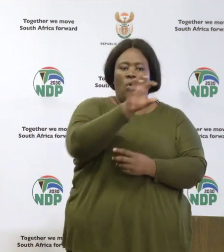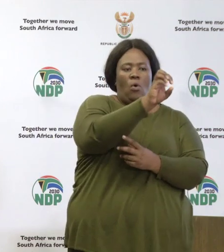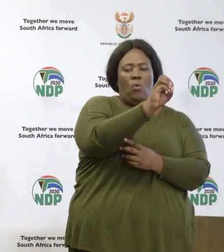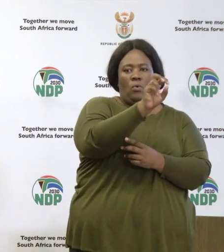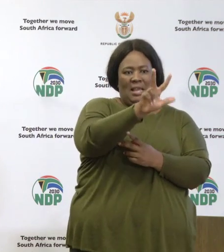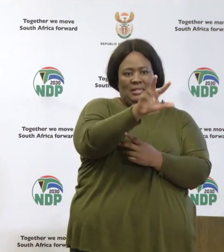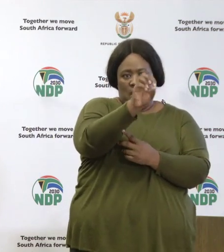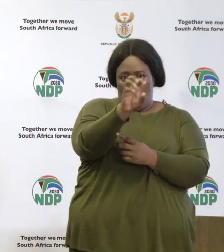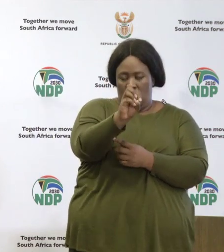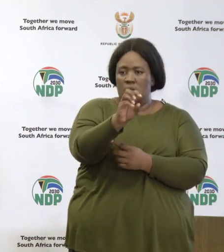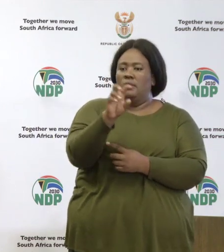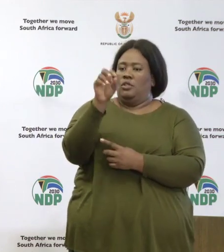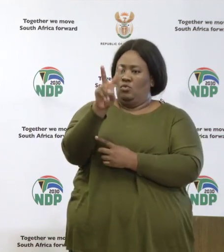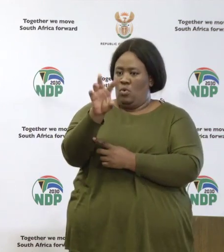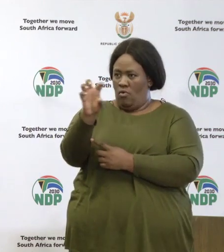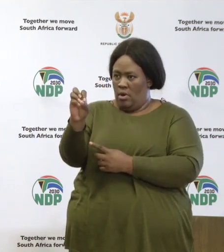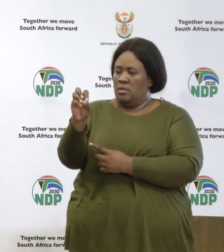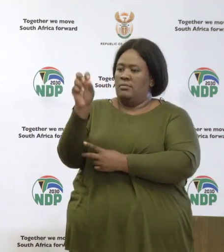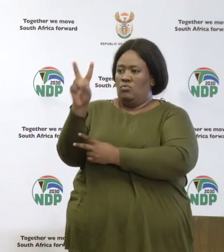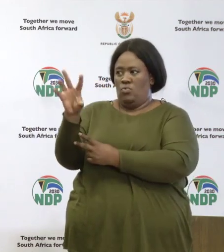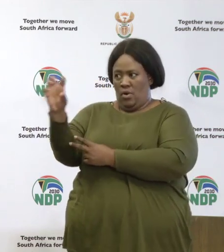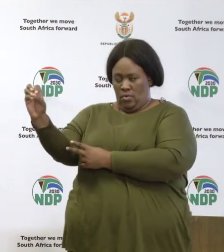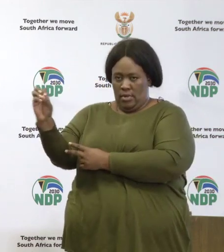0800 200 200.